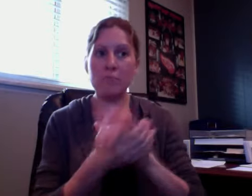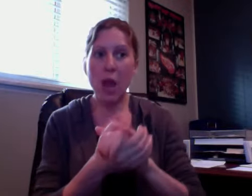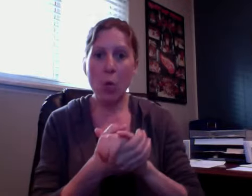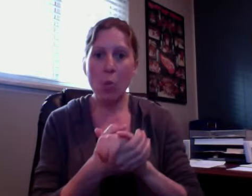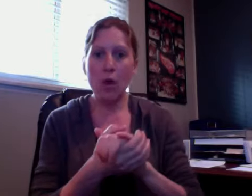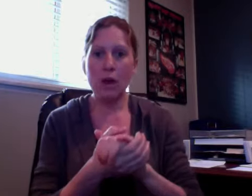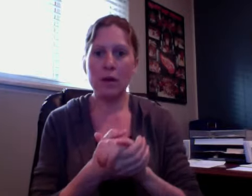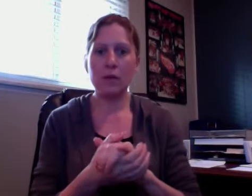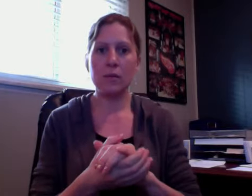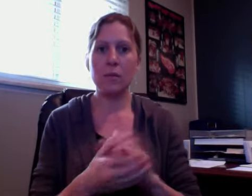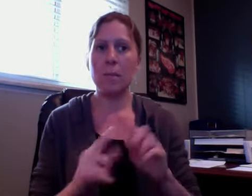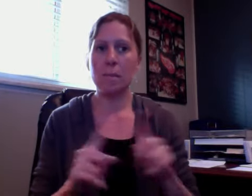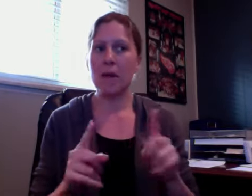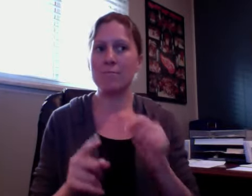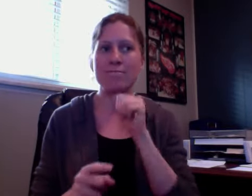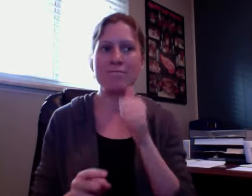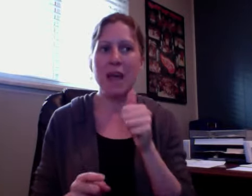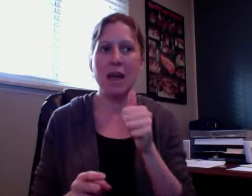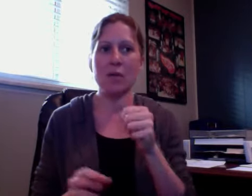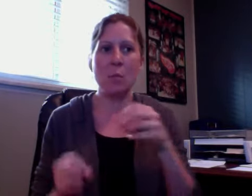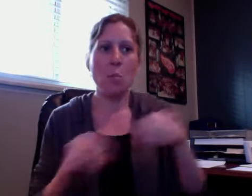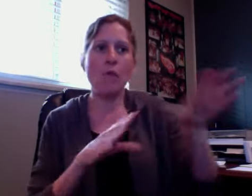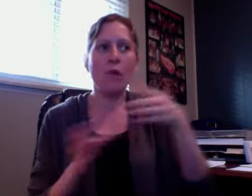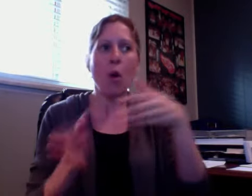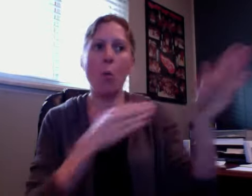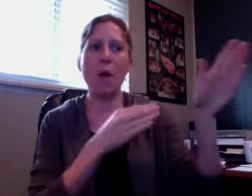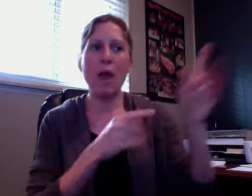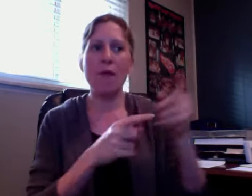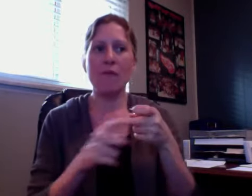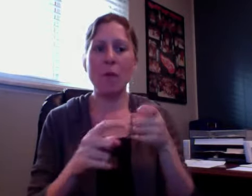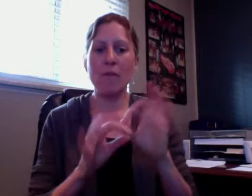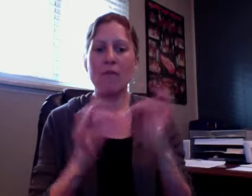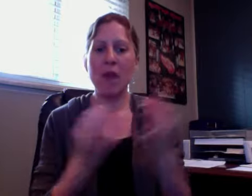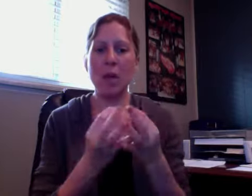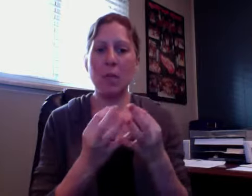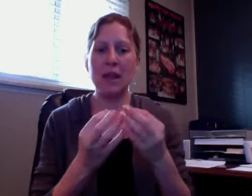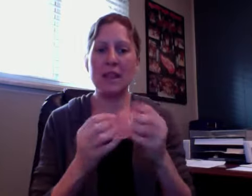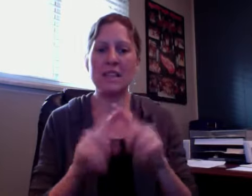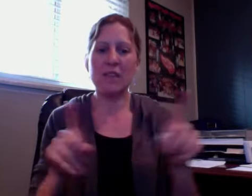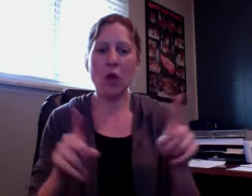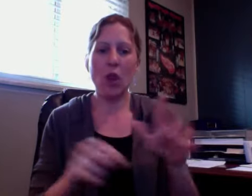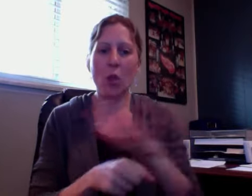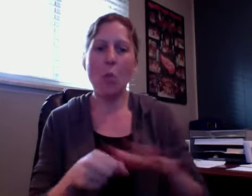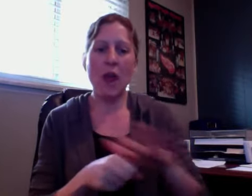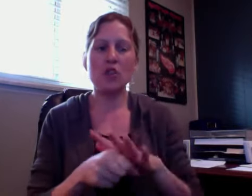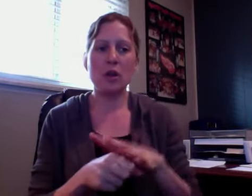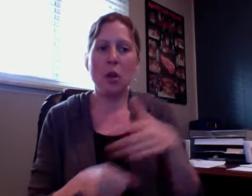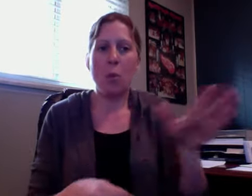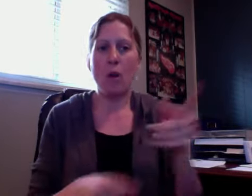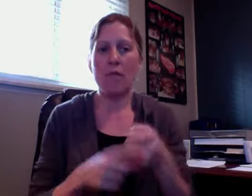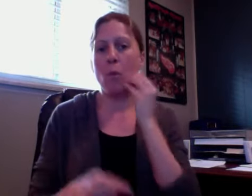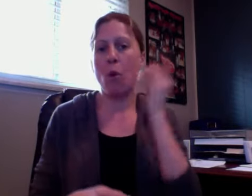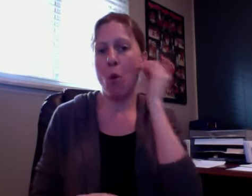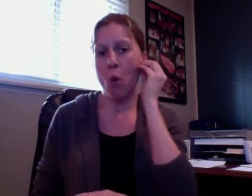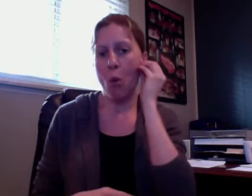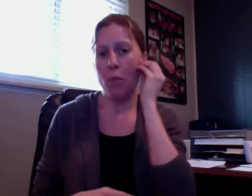living in a different location away from home. When it came time for me to go to college, this is when I decided it was time to explore and move